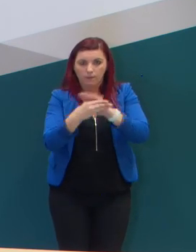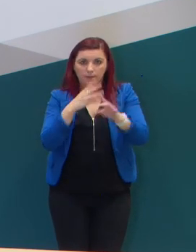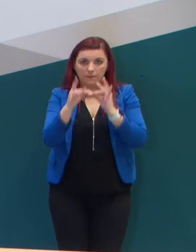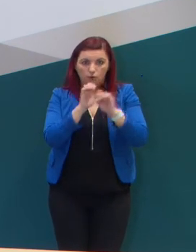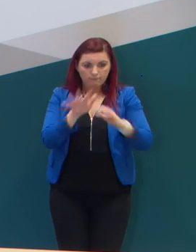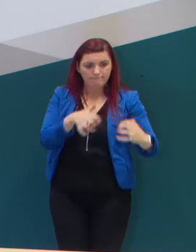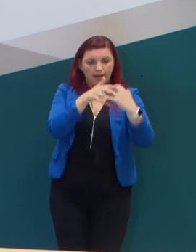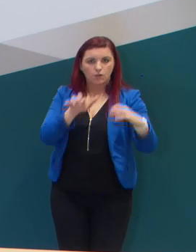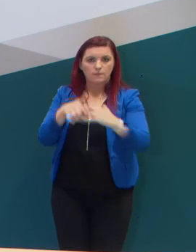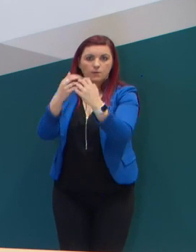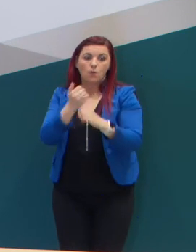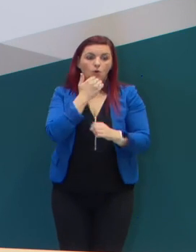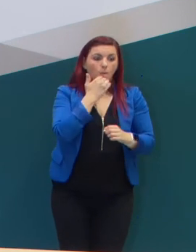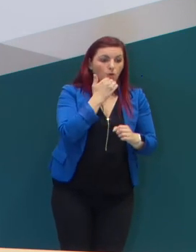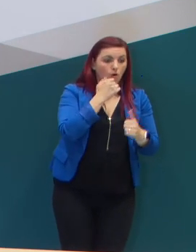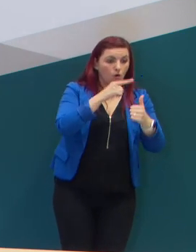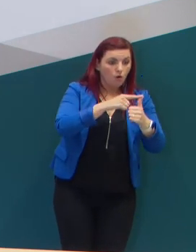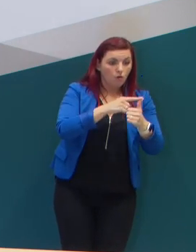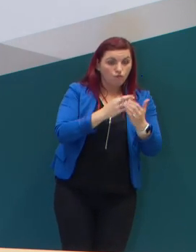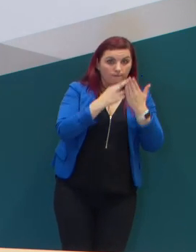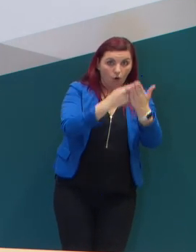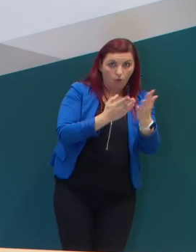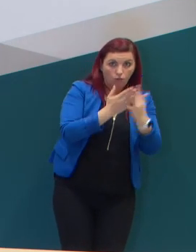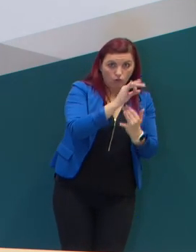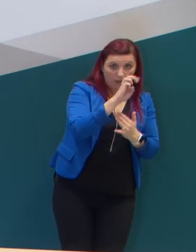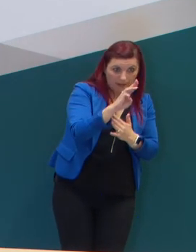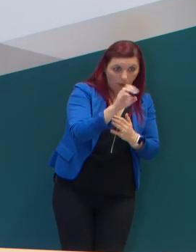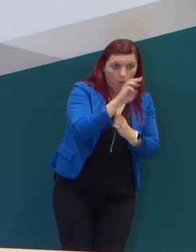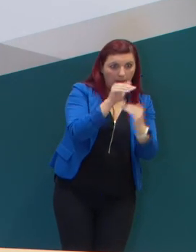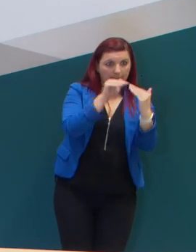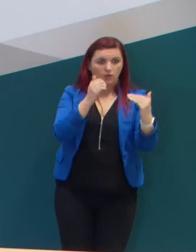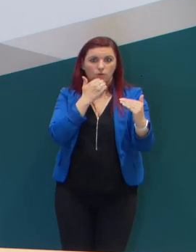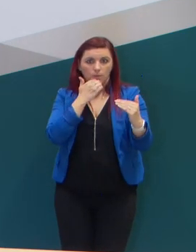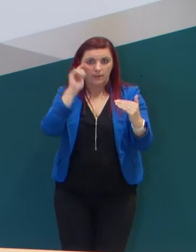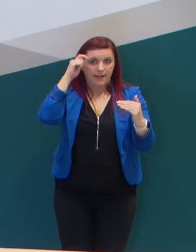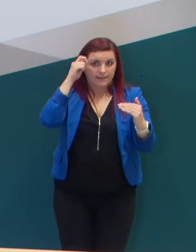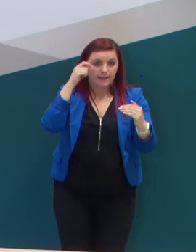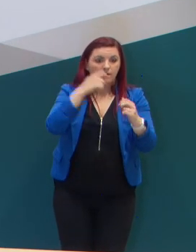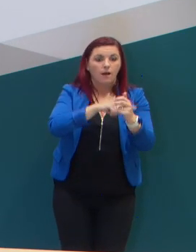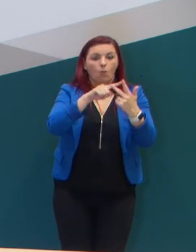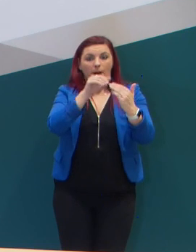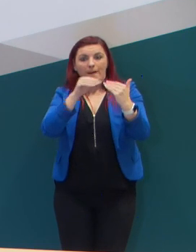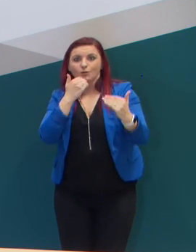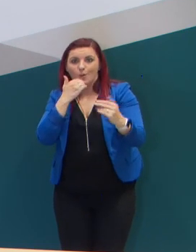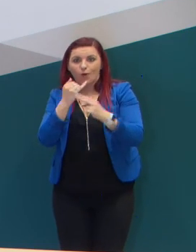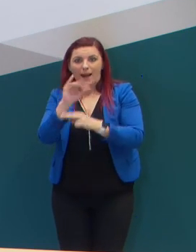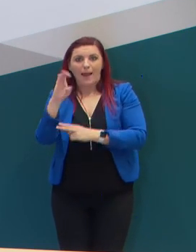the numbers coming in through the referral process will match the numbers being tested in the laboratory. So where the exact backlogs